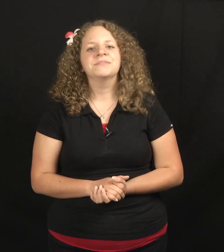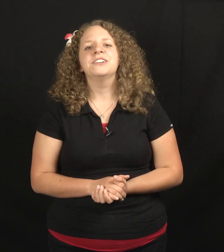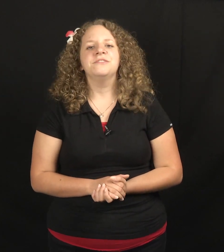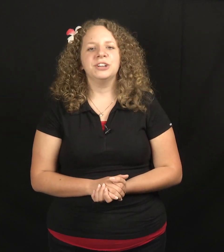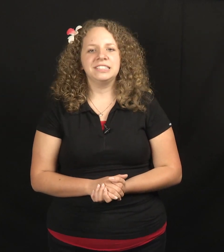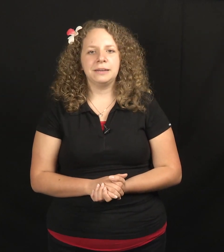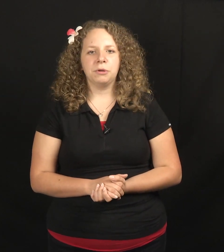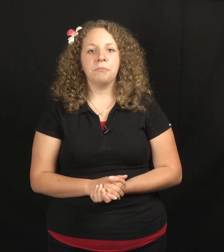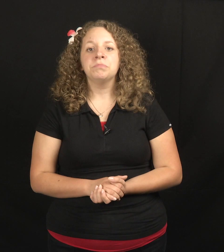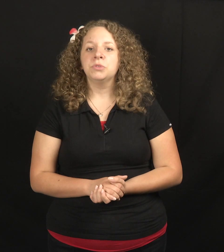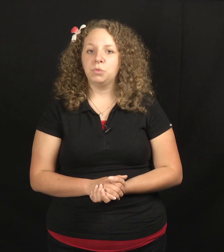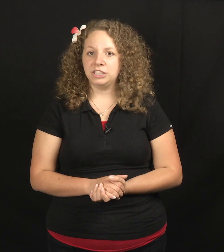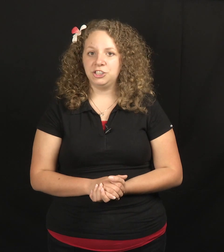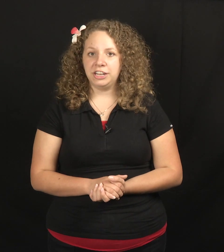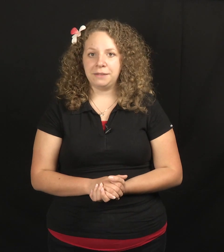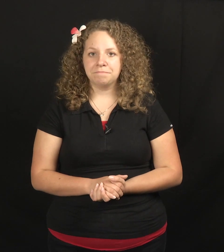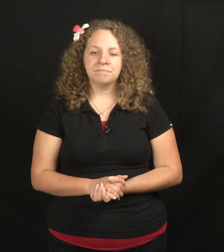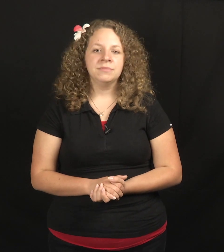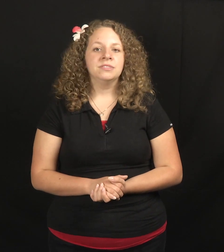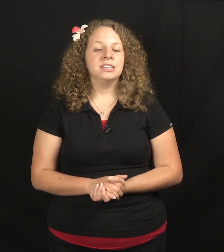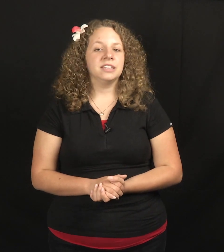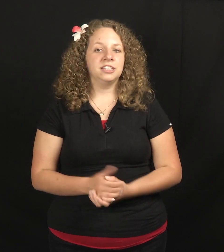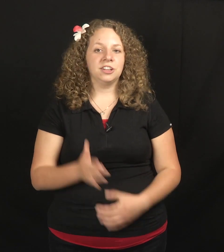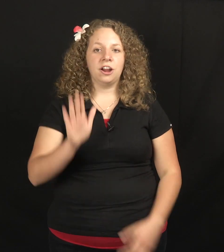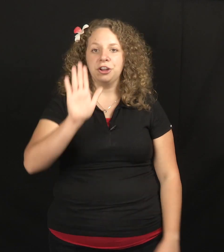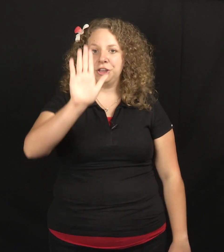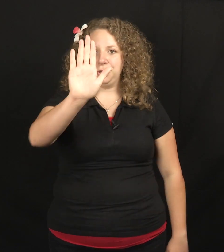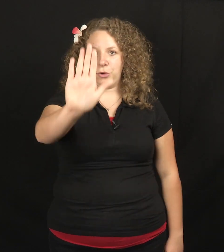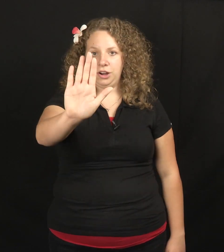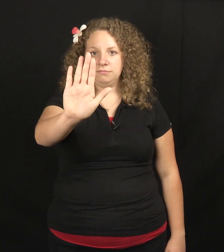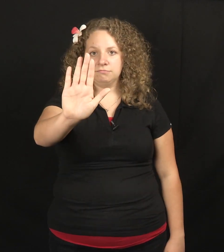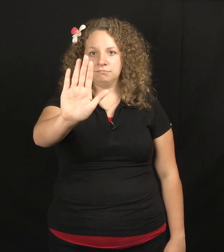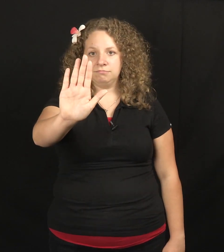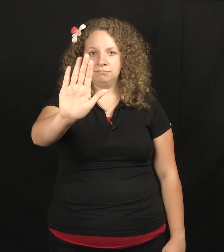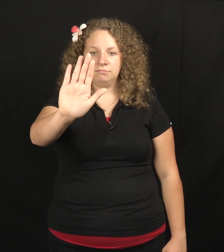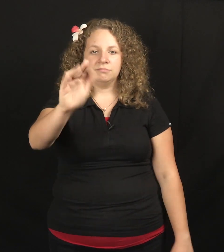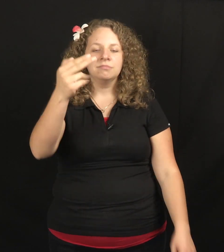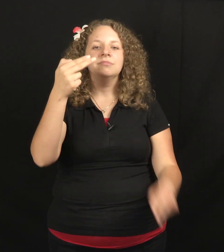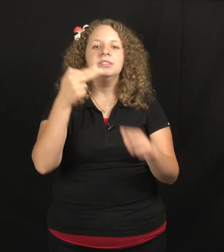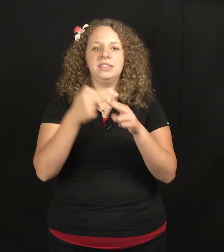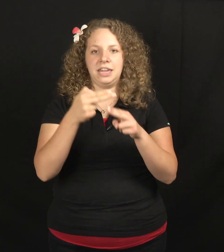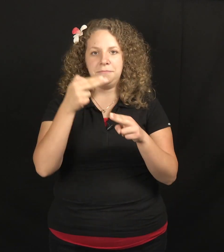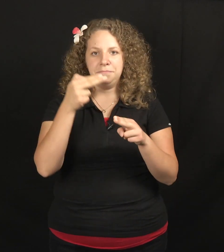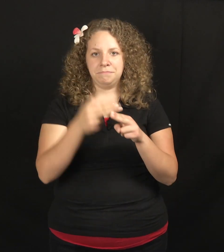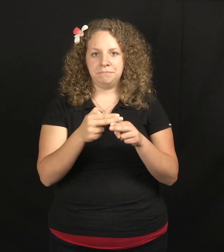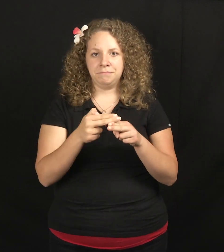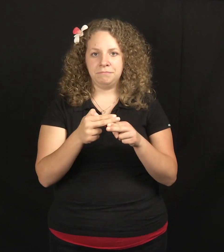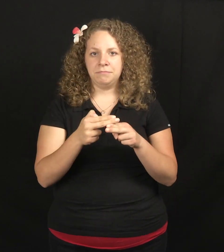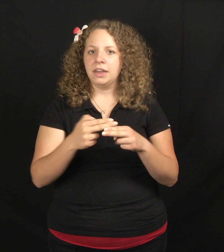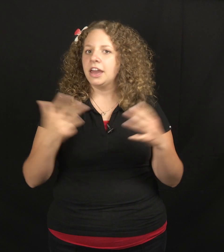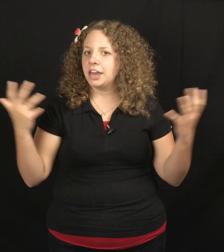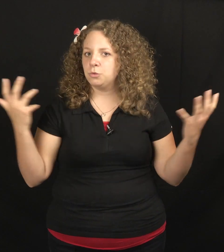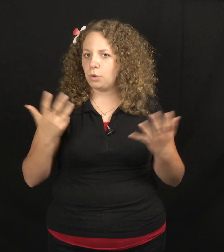For example, what's your name? The signs are your, name, and